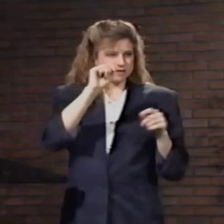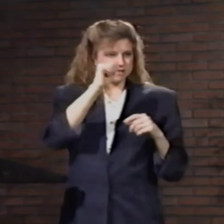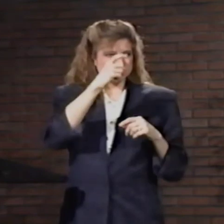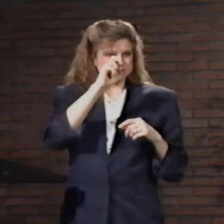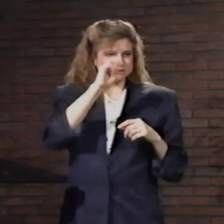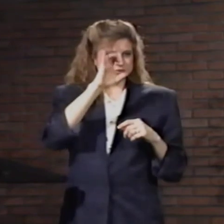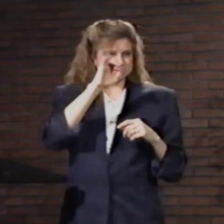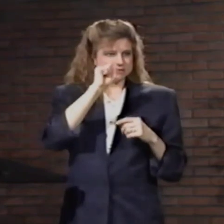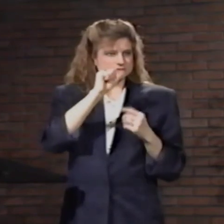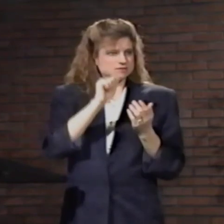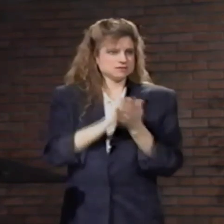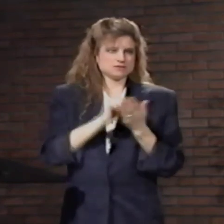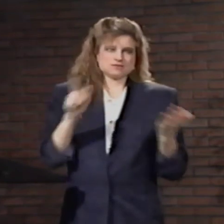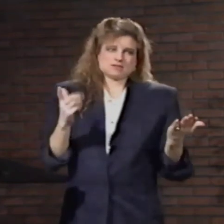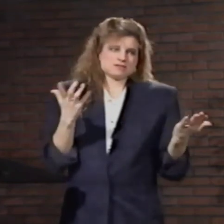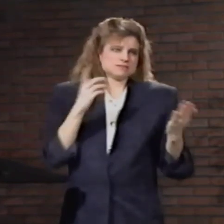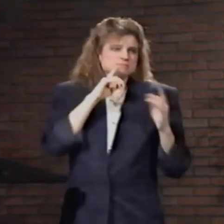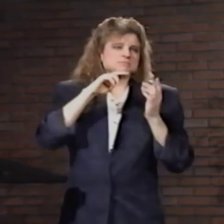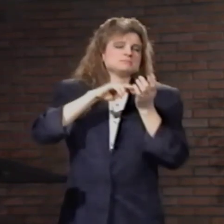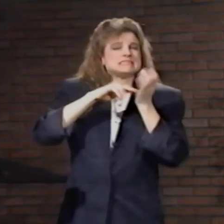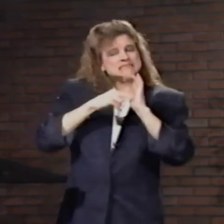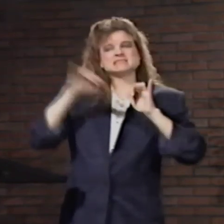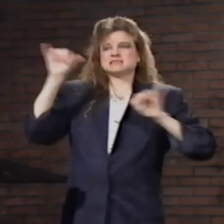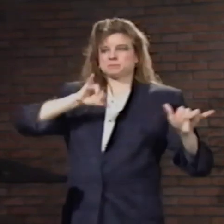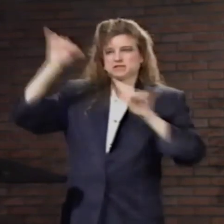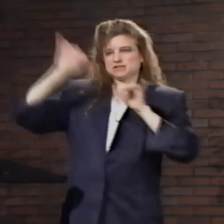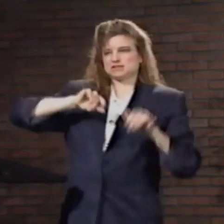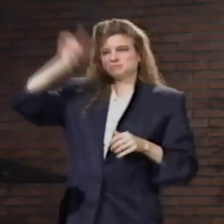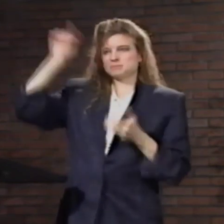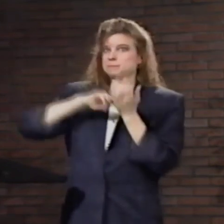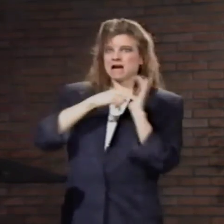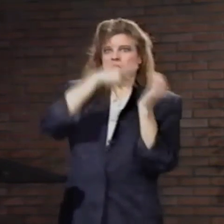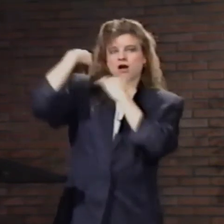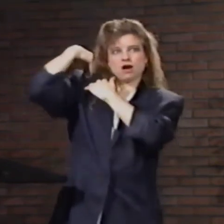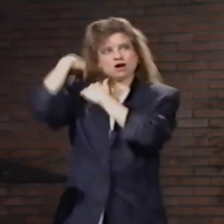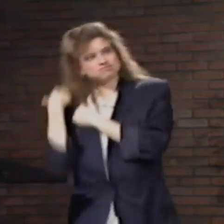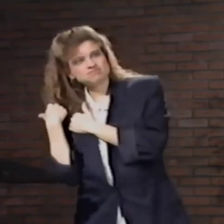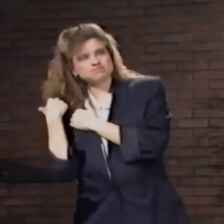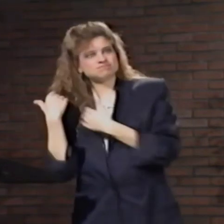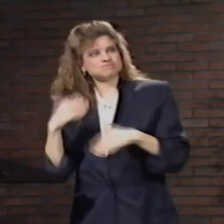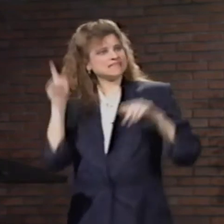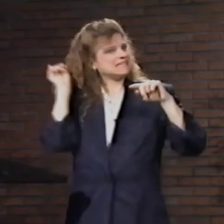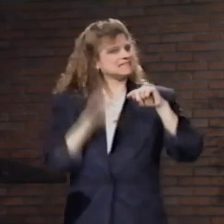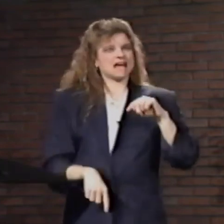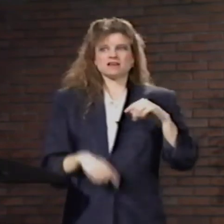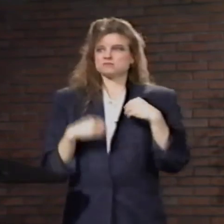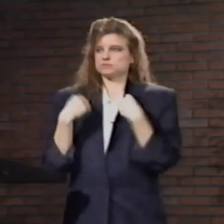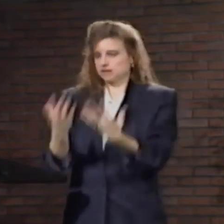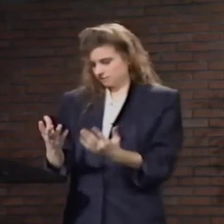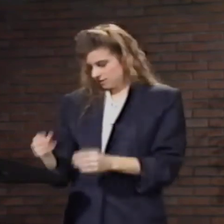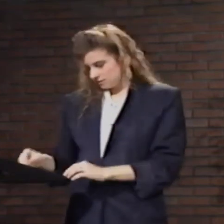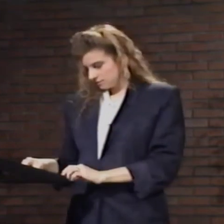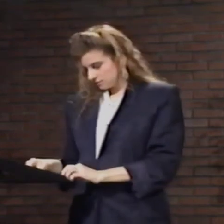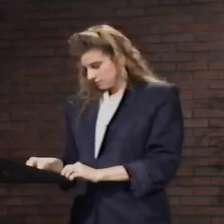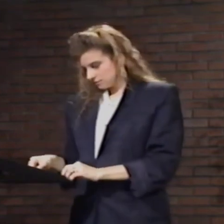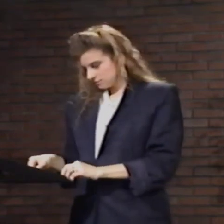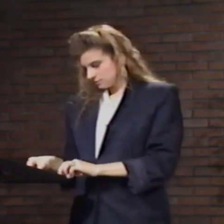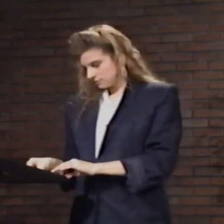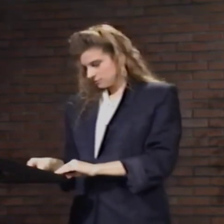The only thing that's different is the second word, that's all. The concept is the same. It just means that their responsibility is too